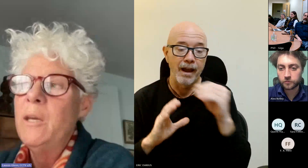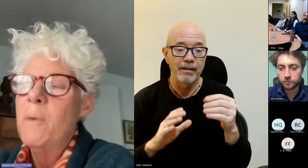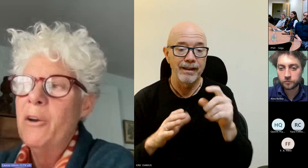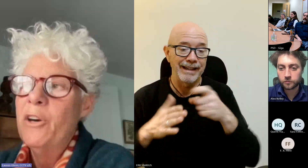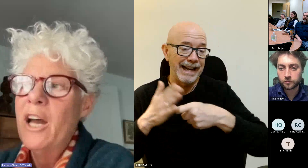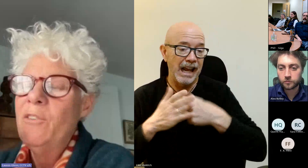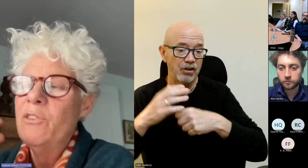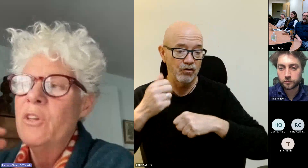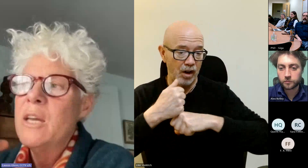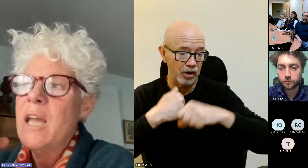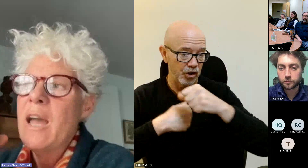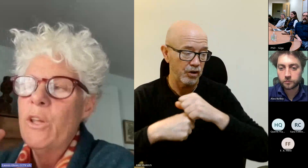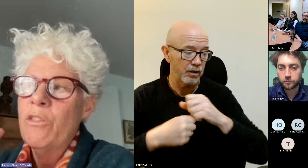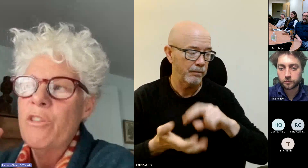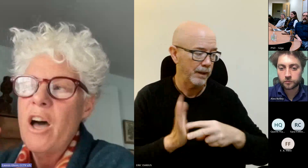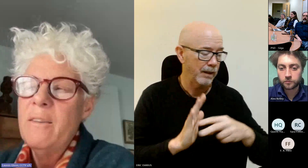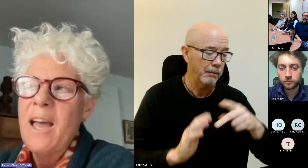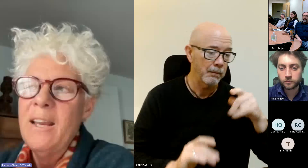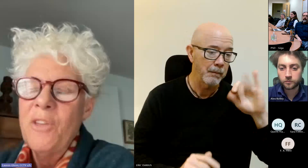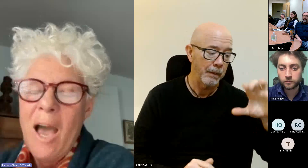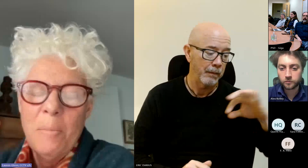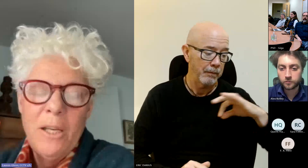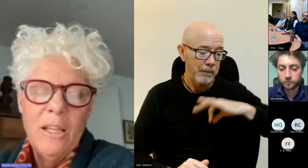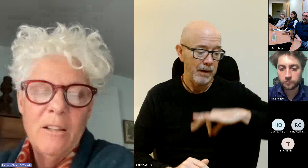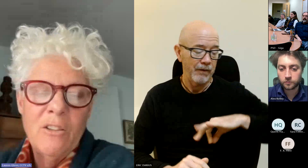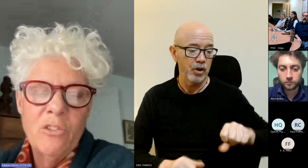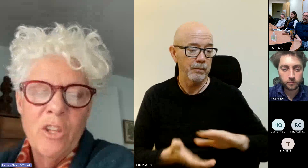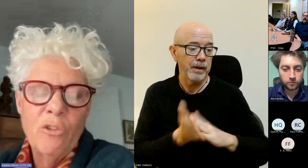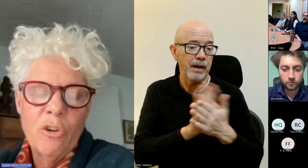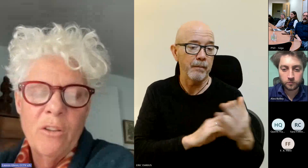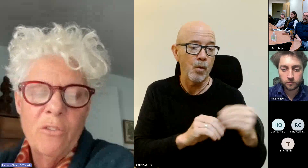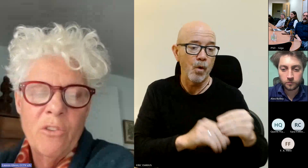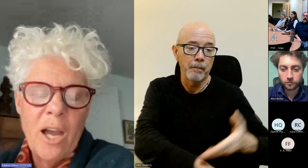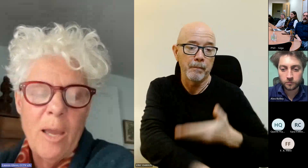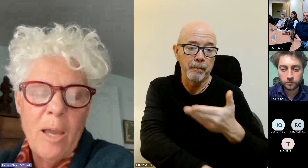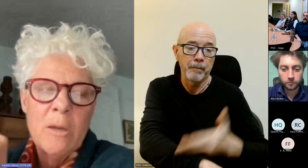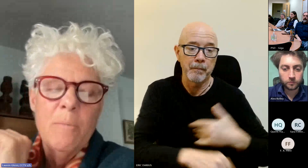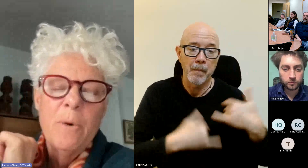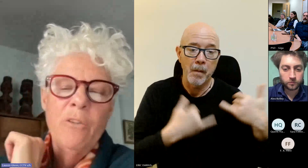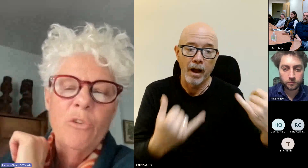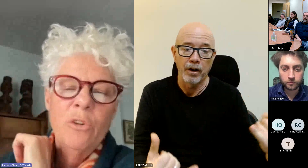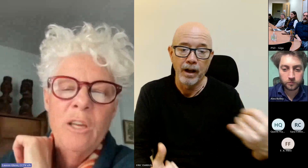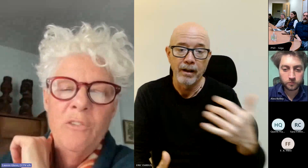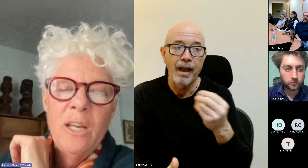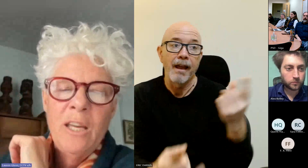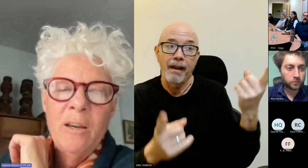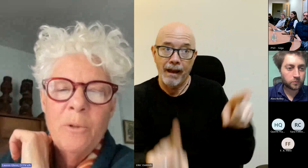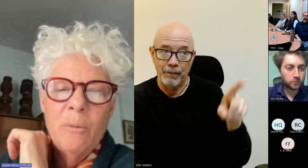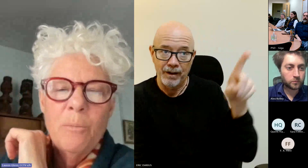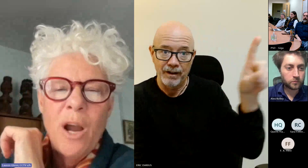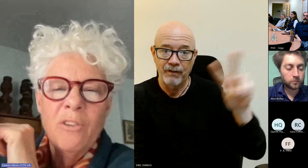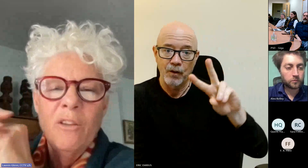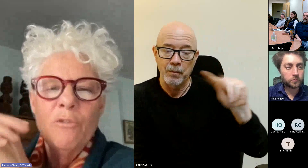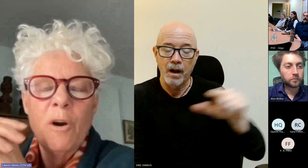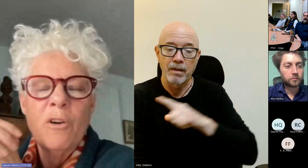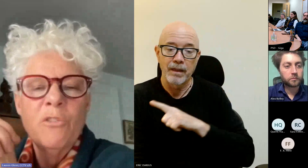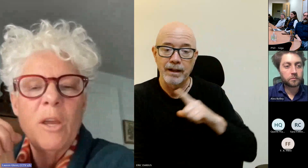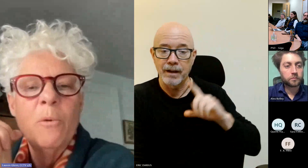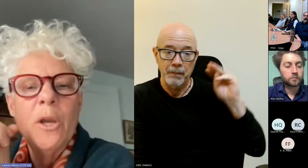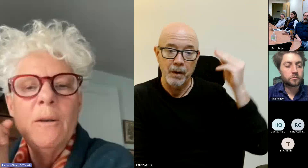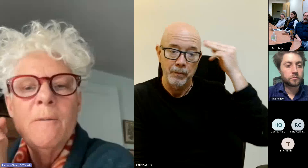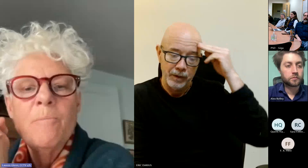could be modernized and rethought. That is happening in the legislature at this time, but it certainly is an incomplete process